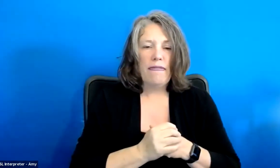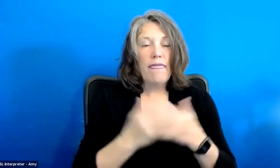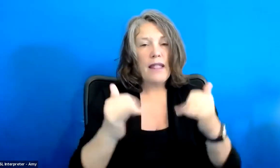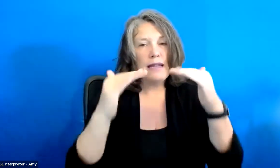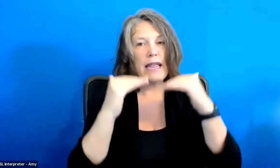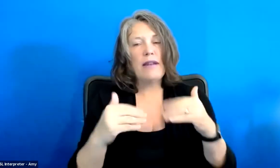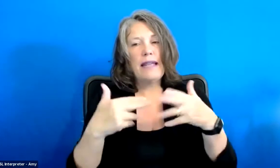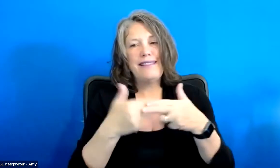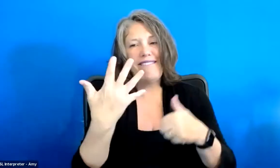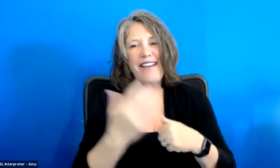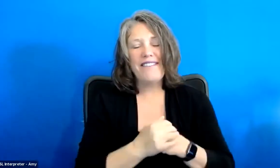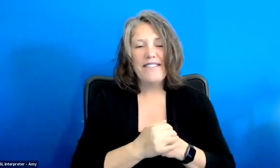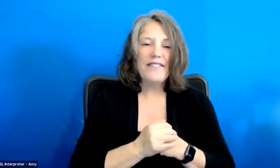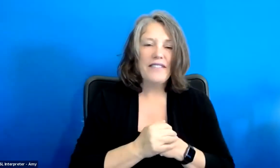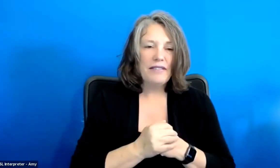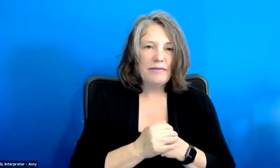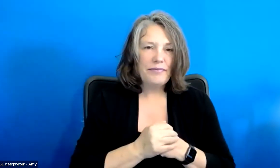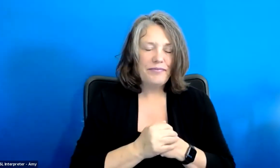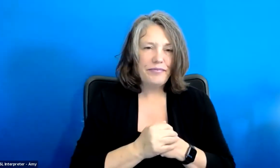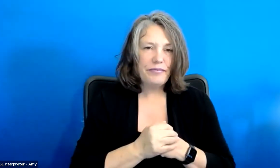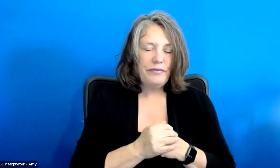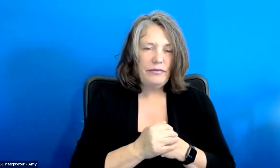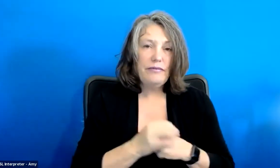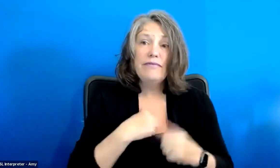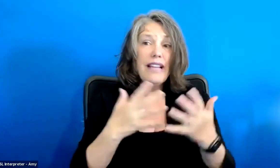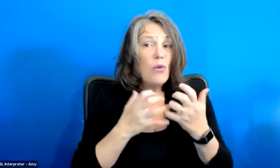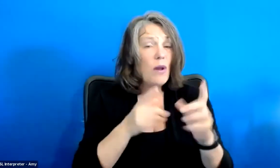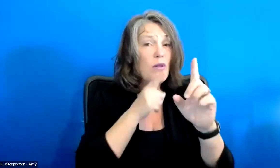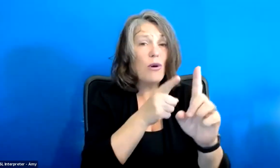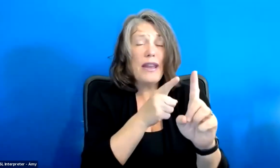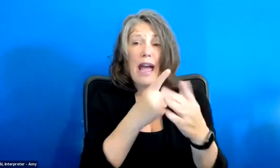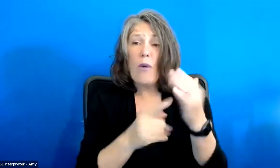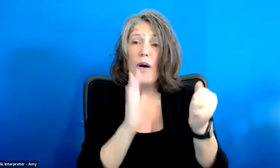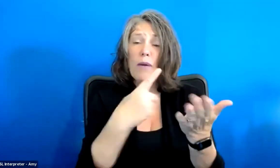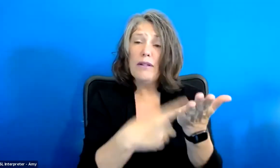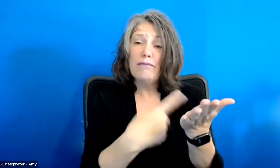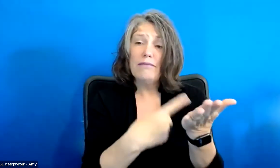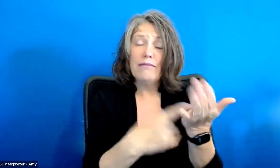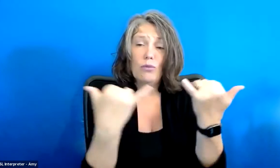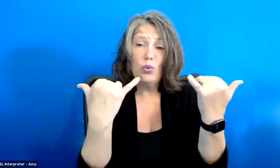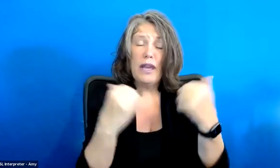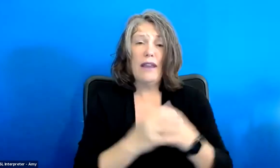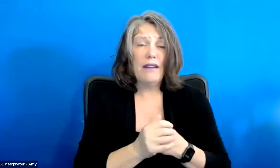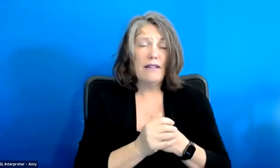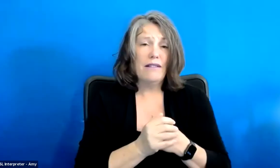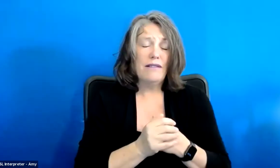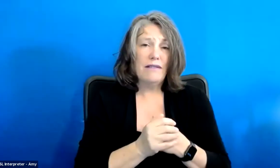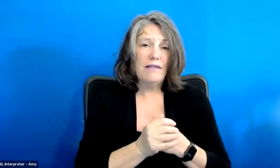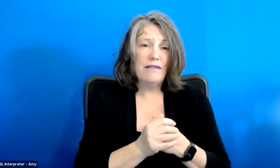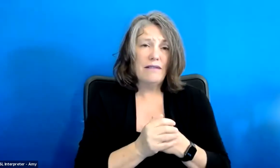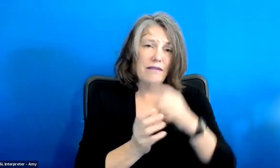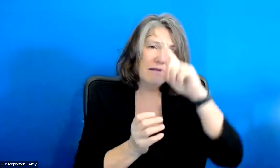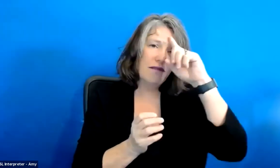Next, slide 5. I just want to point out what we're going to talk about today. There is a